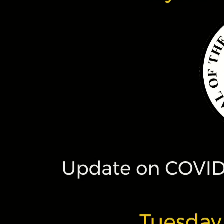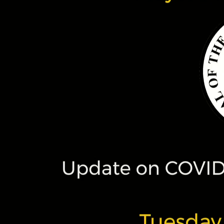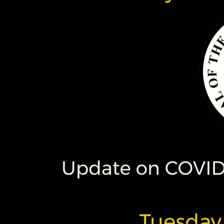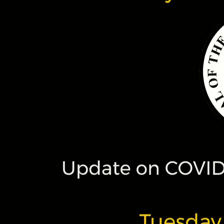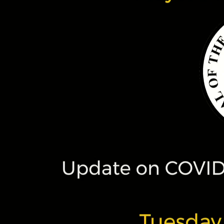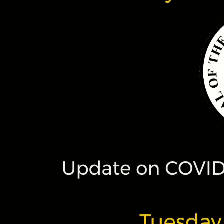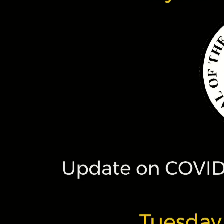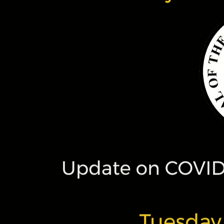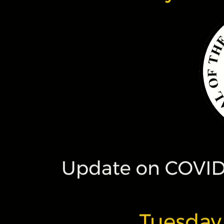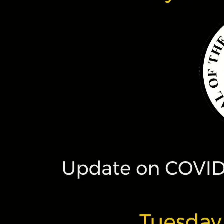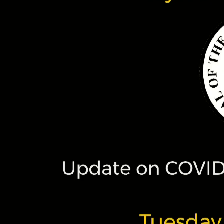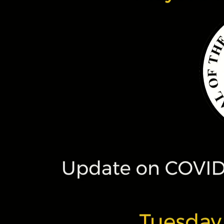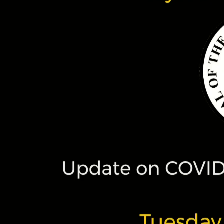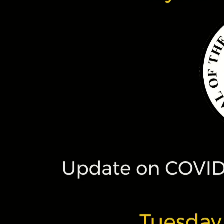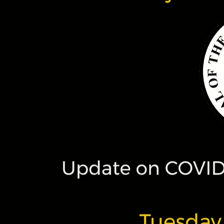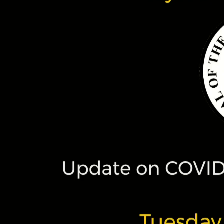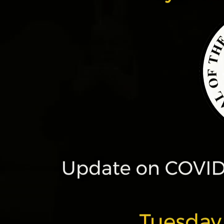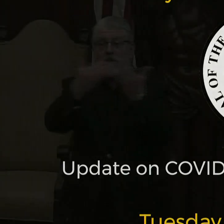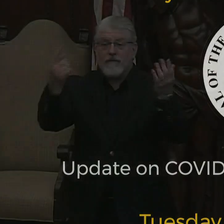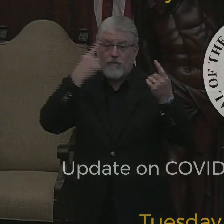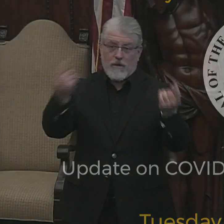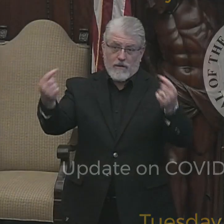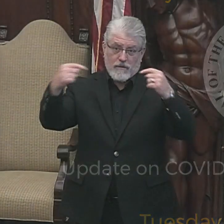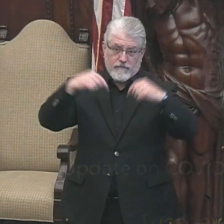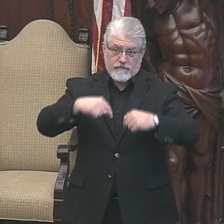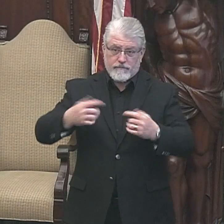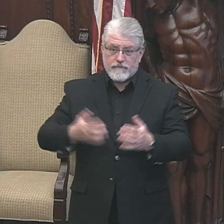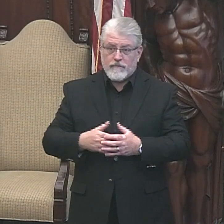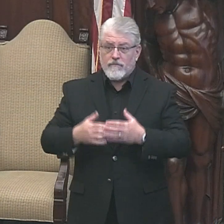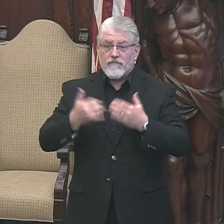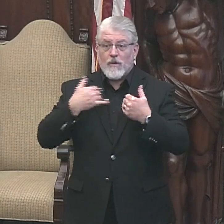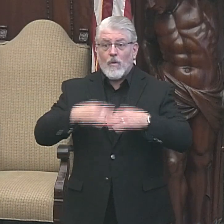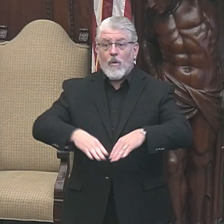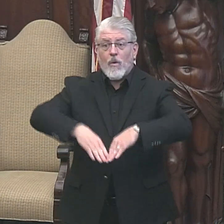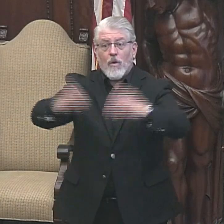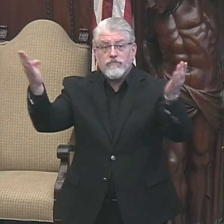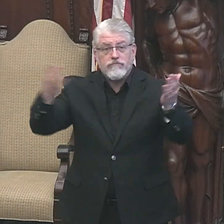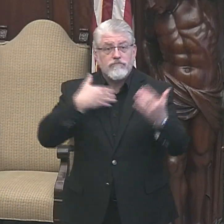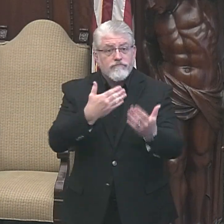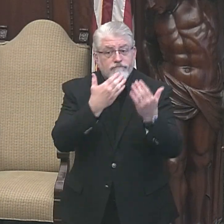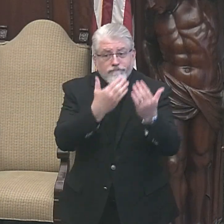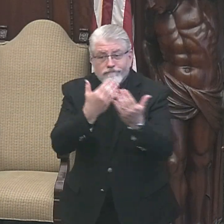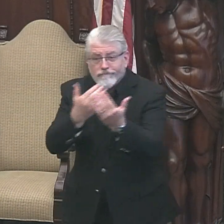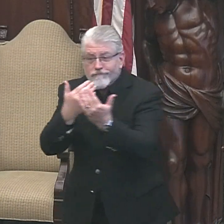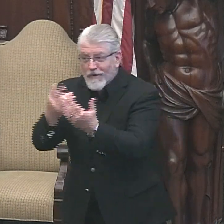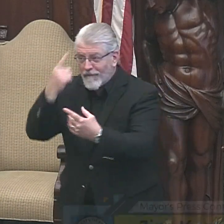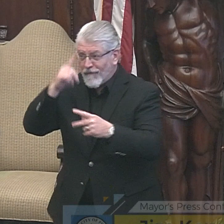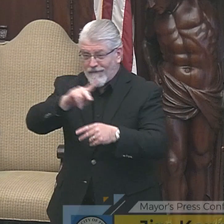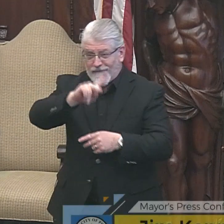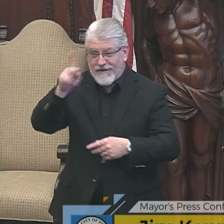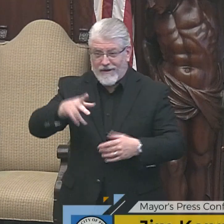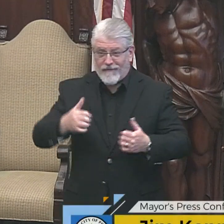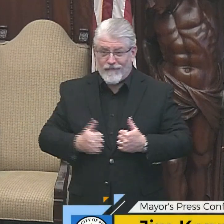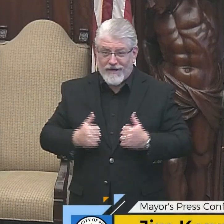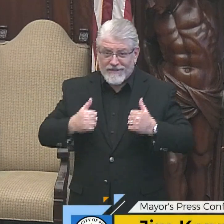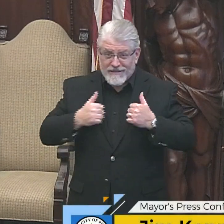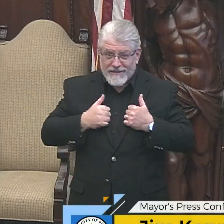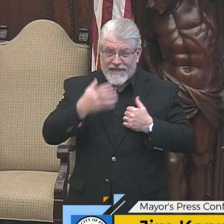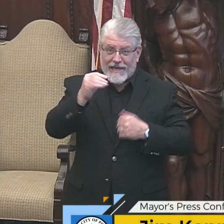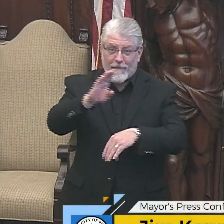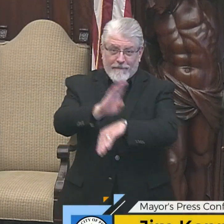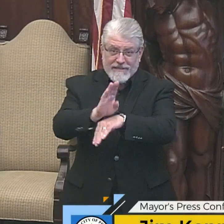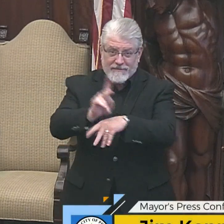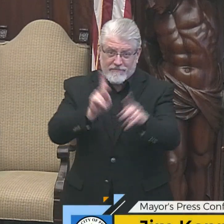Good afternoon. Thank you all for being here. I want to first start by thanking residents and businesses throughout the entire city of Philadelphia. The